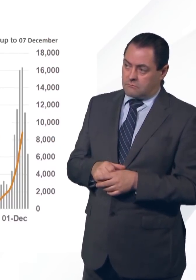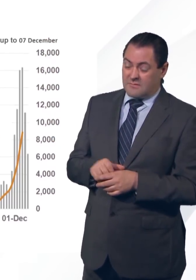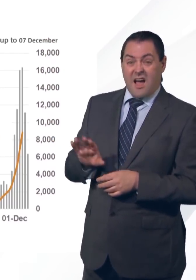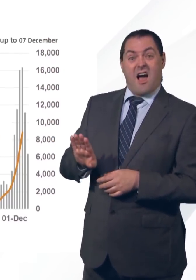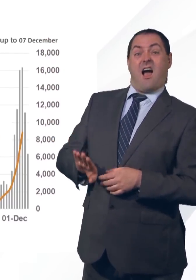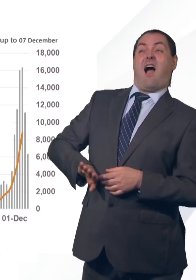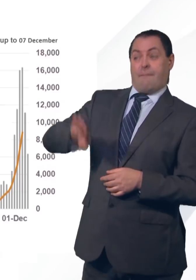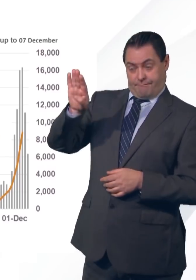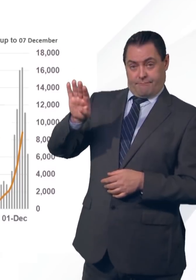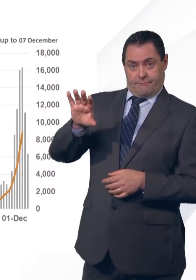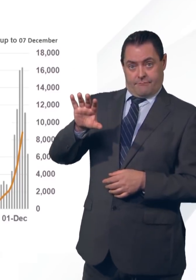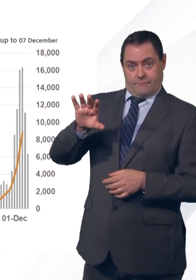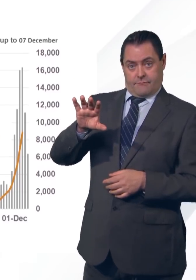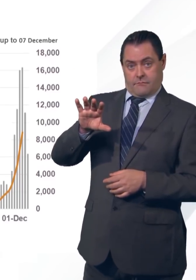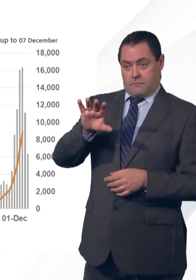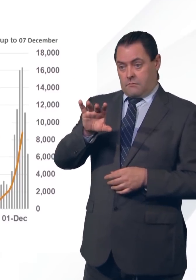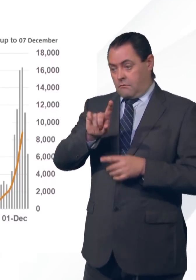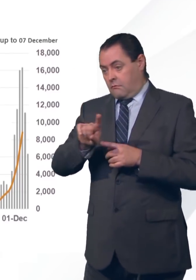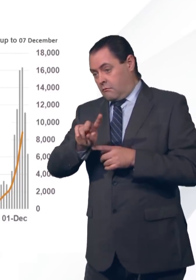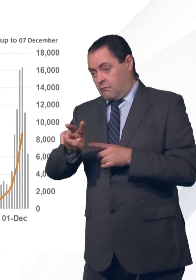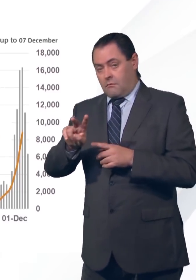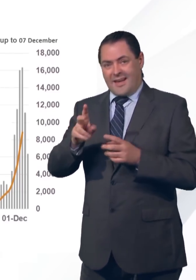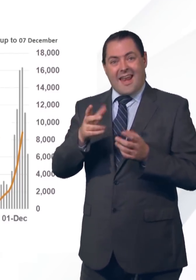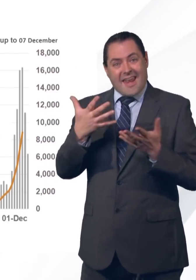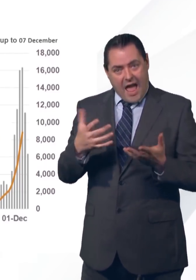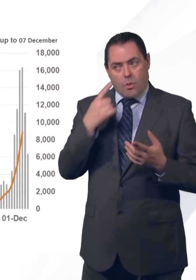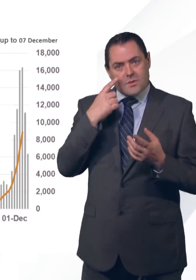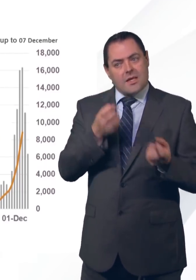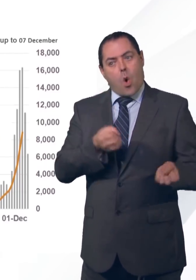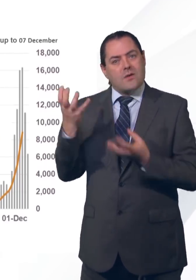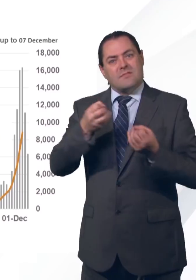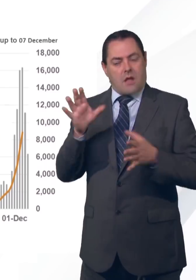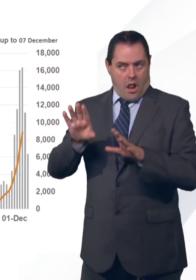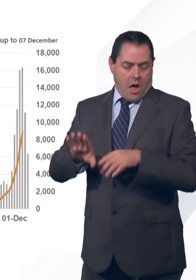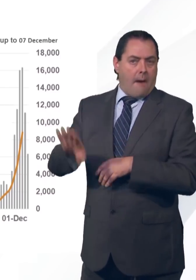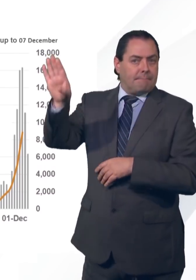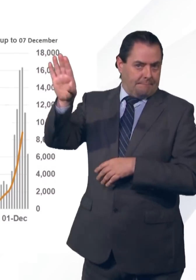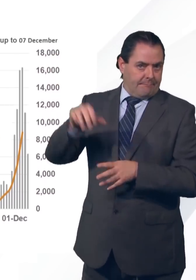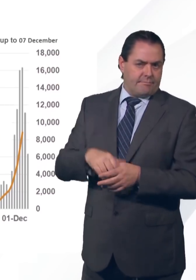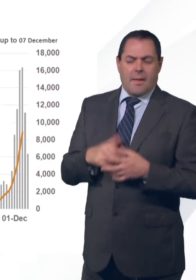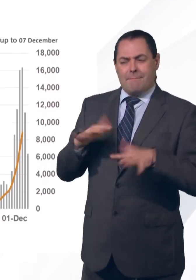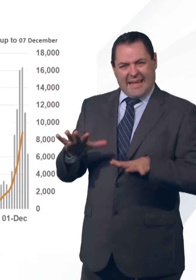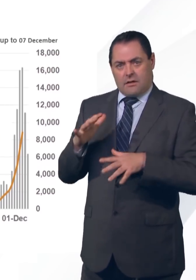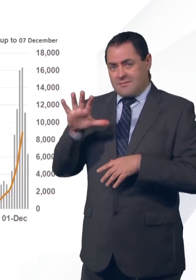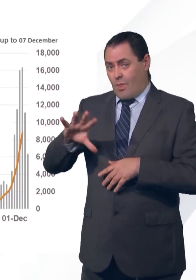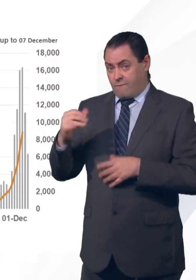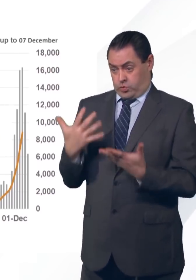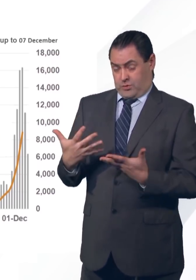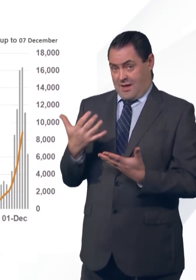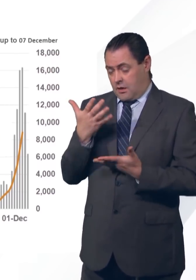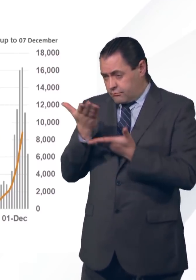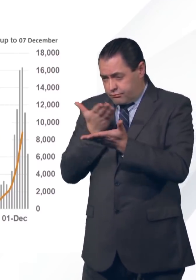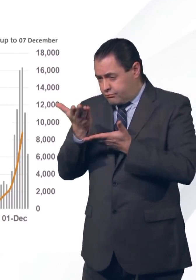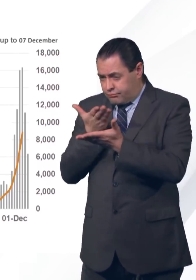increases in hospitalisation. So, for example, I was talking to some of my colleagues from South Africa this afternoon, and they were saying